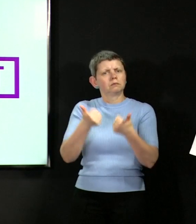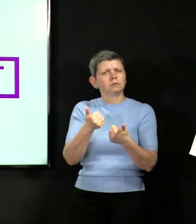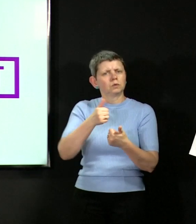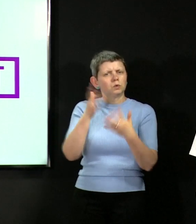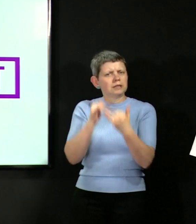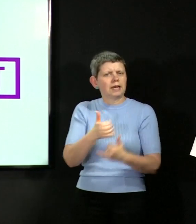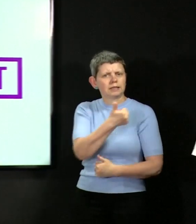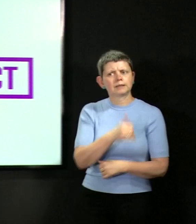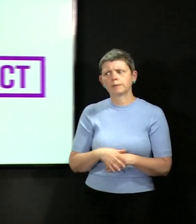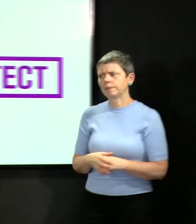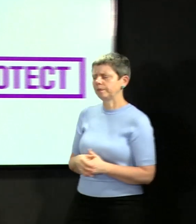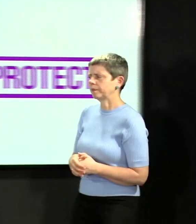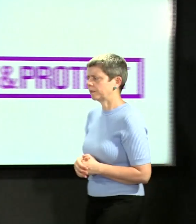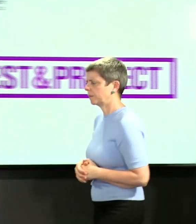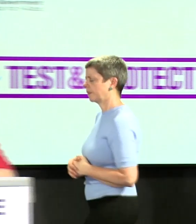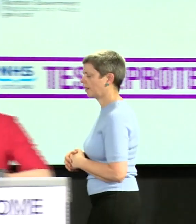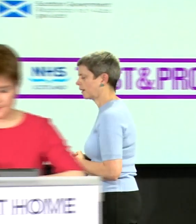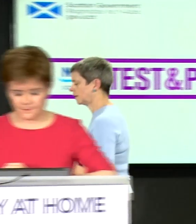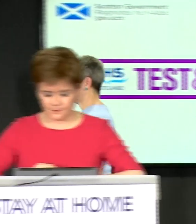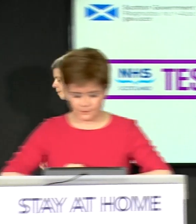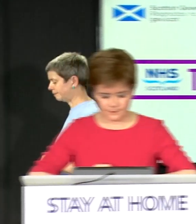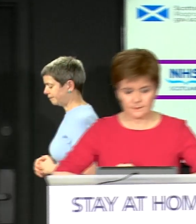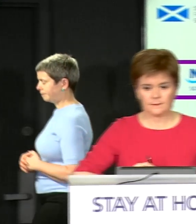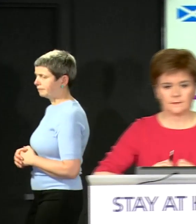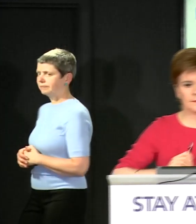Jason. Tom Martin from the Daily